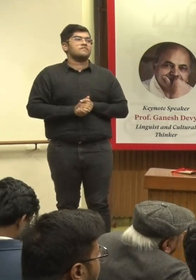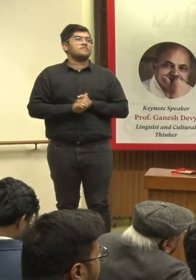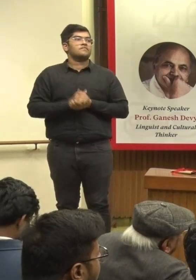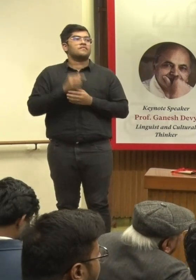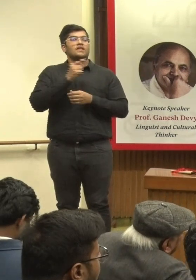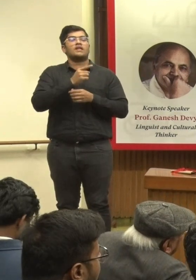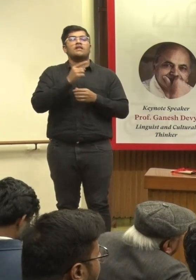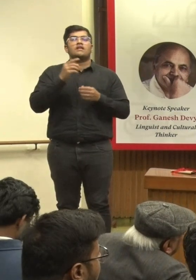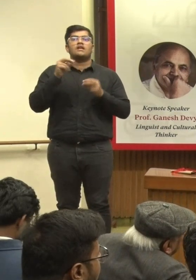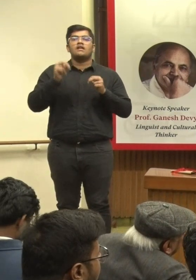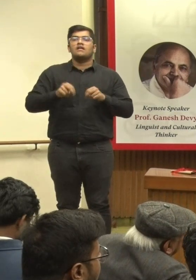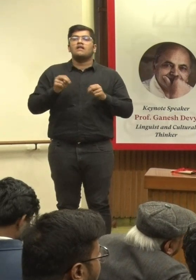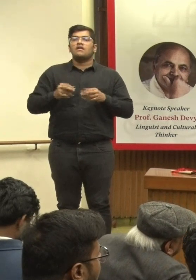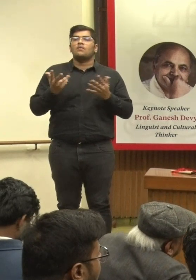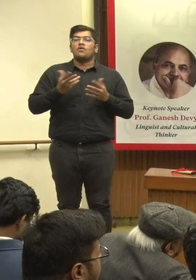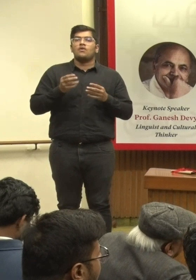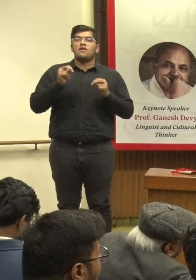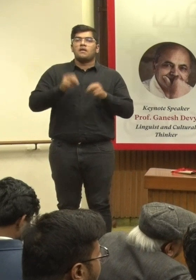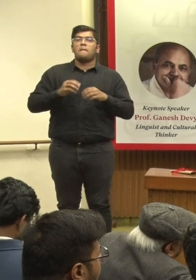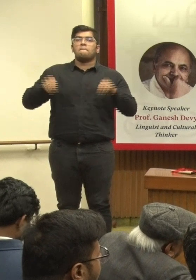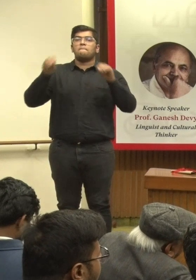creation of additional naval